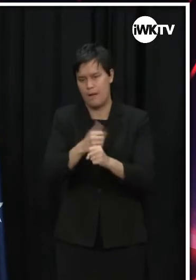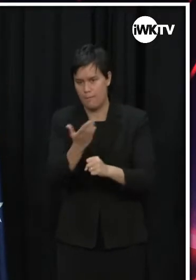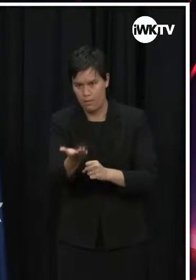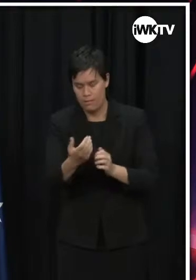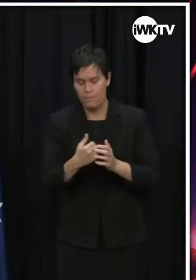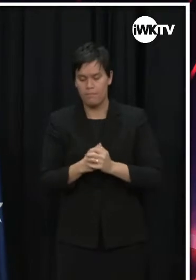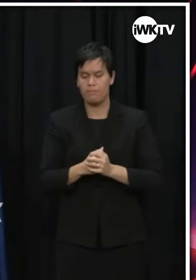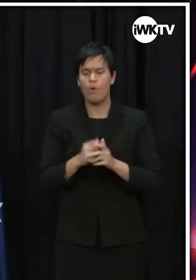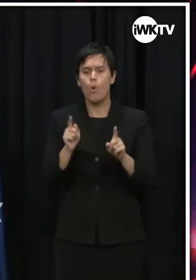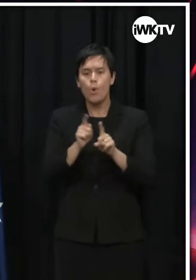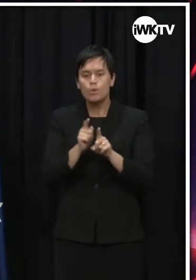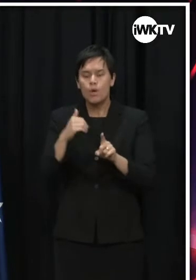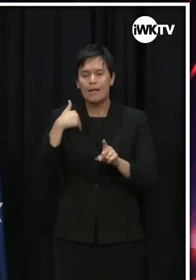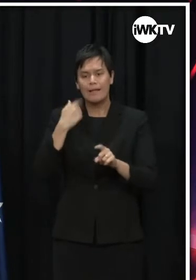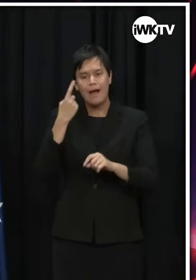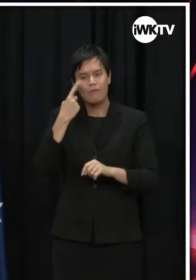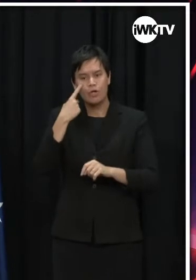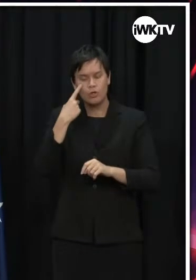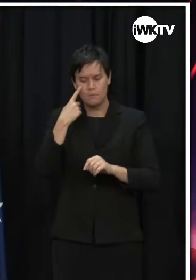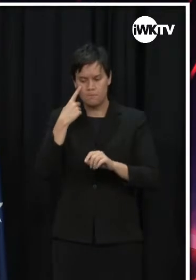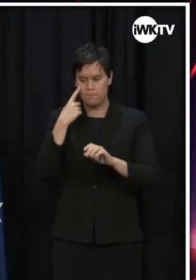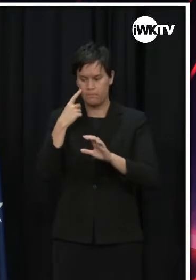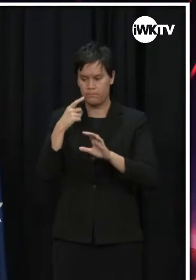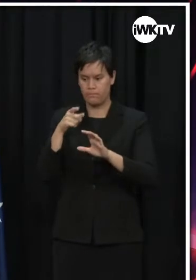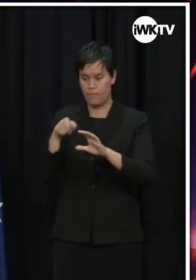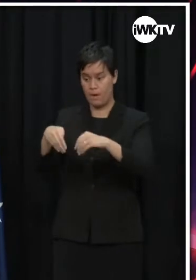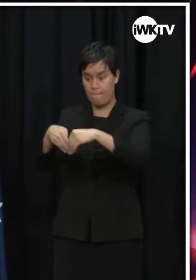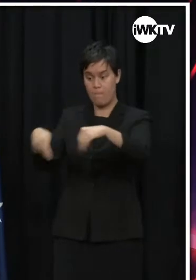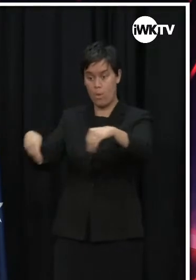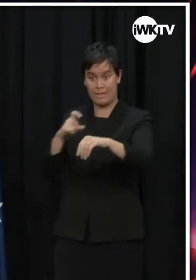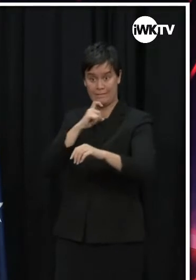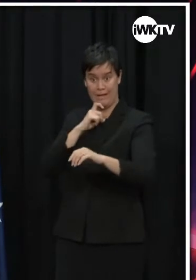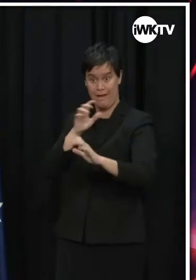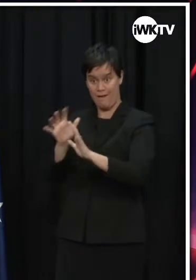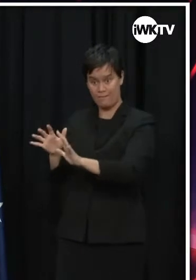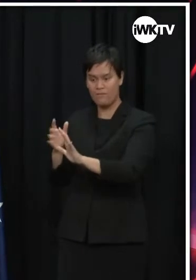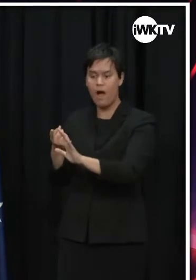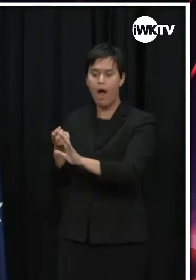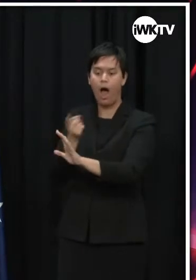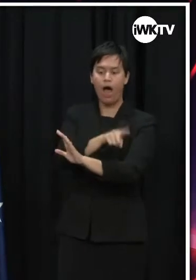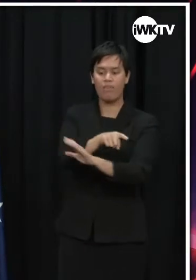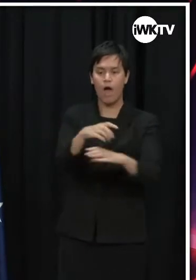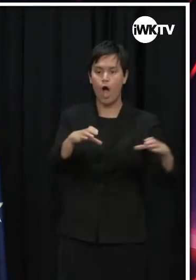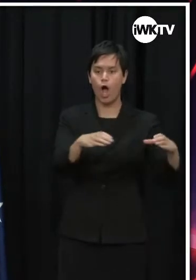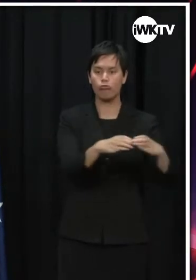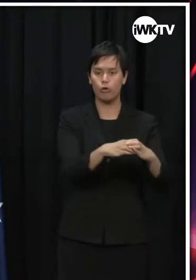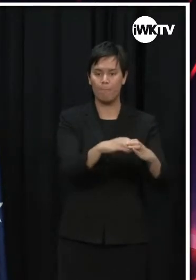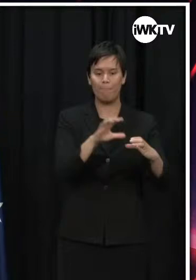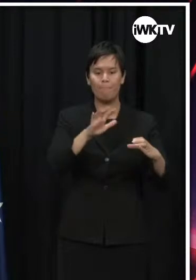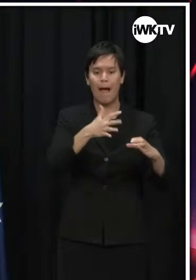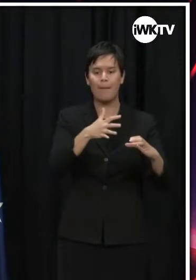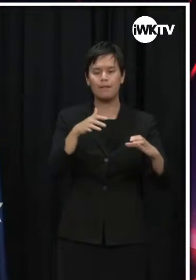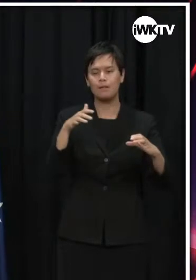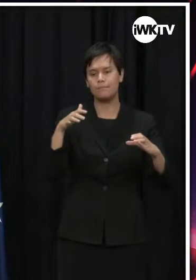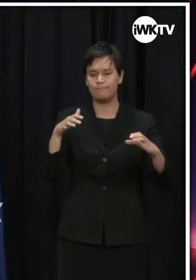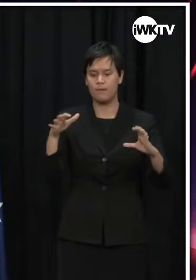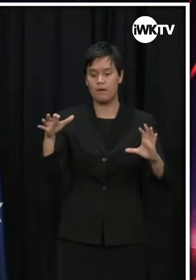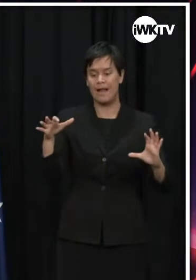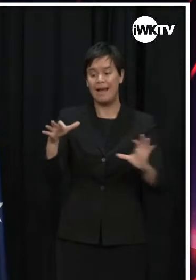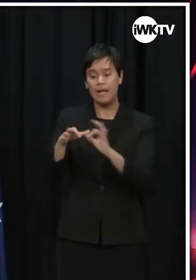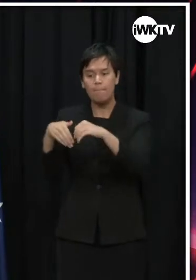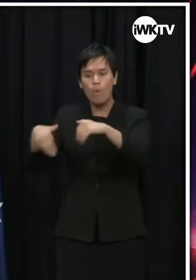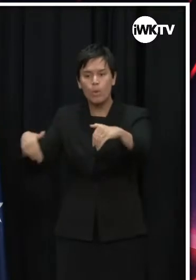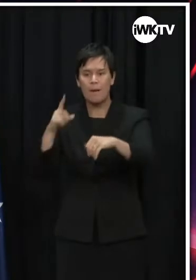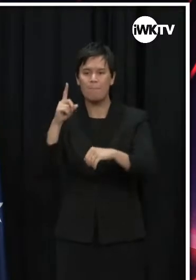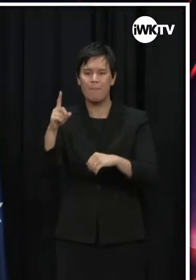is whether there are any other groups on the periphery of the border that should be brought into the compulsory testing